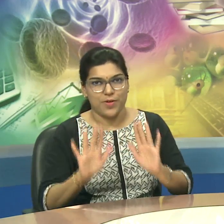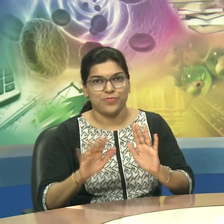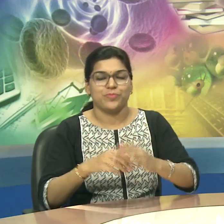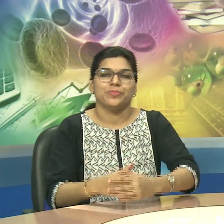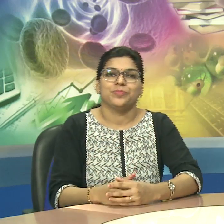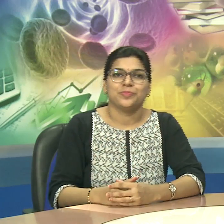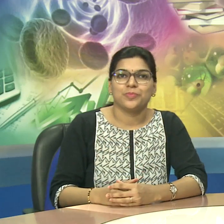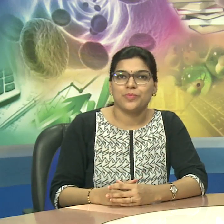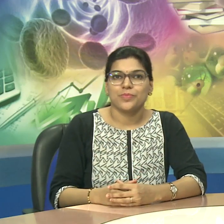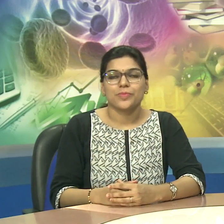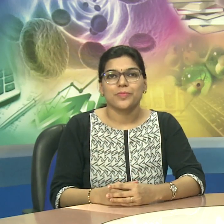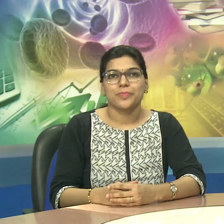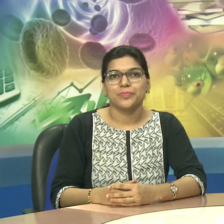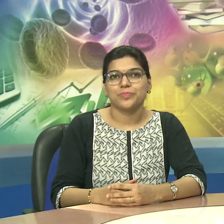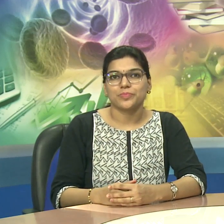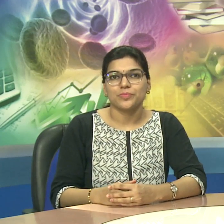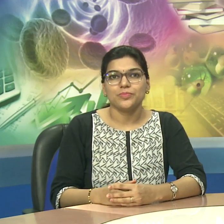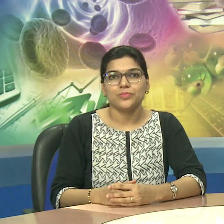I will show you the picture also.